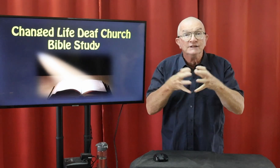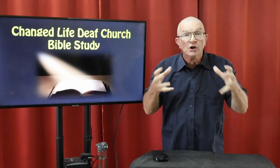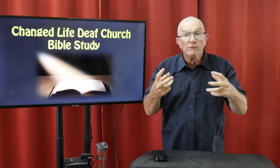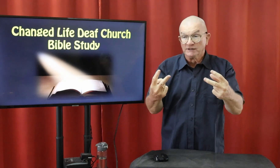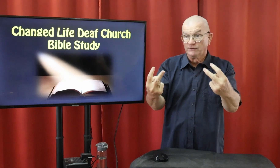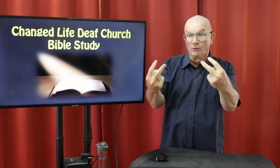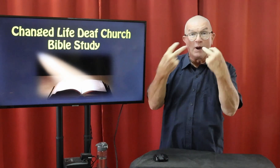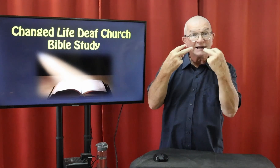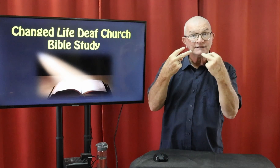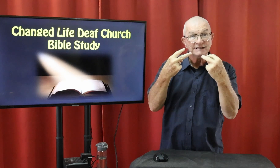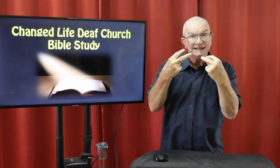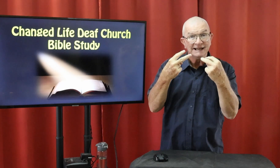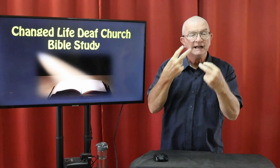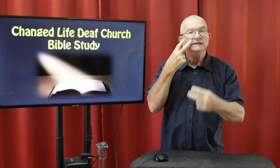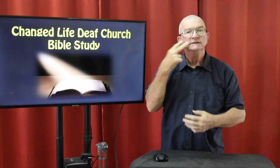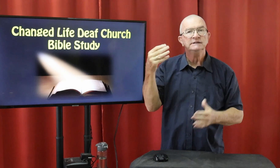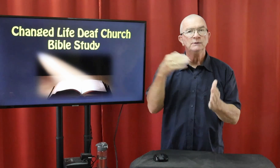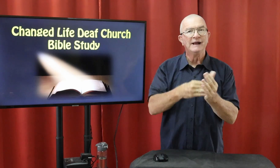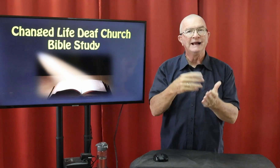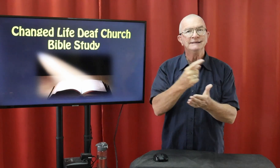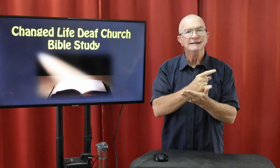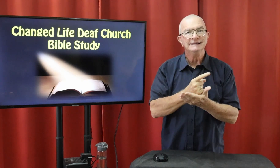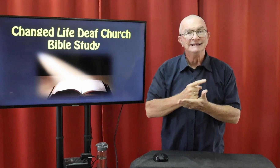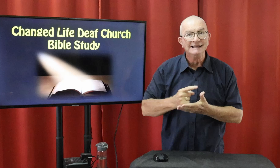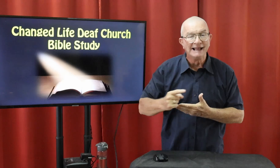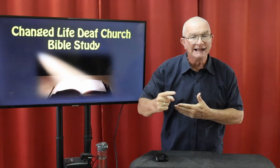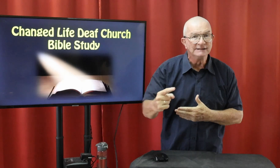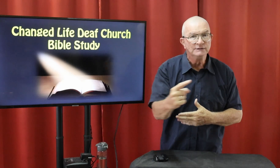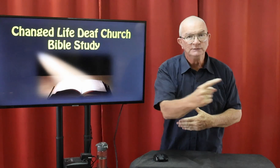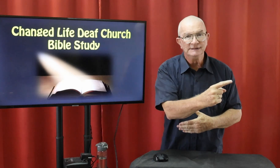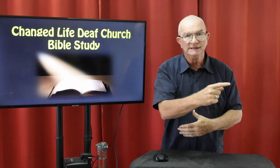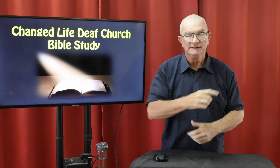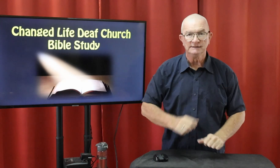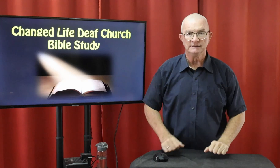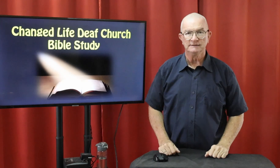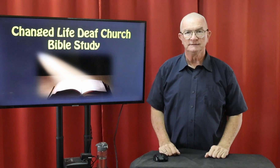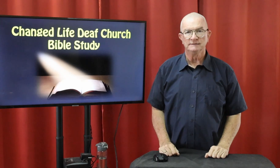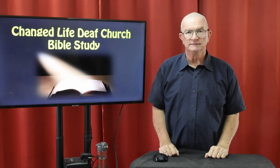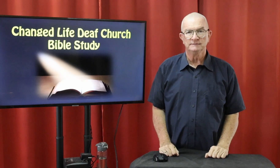Okay, thank you so much for watching. See you again next week.